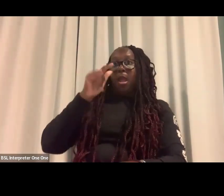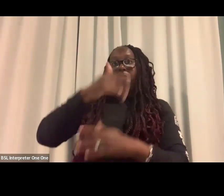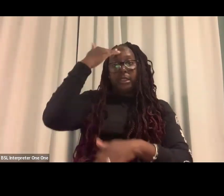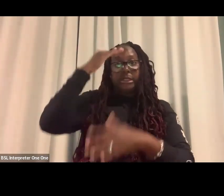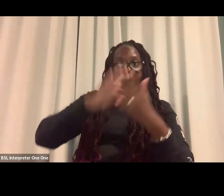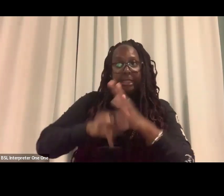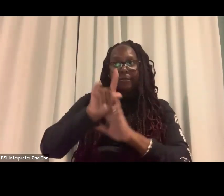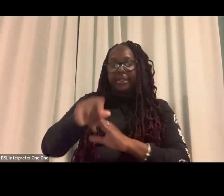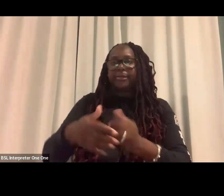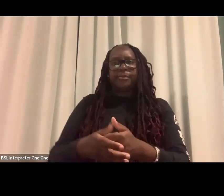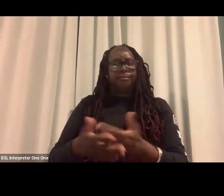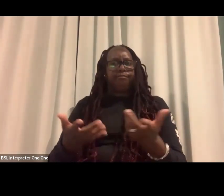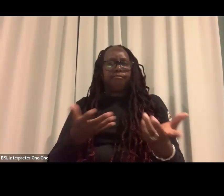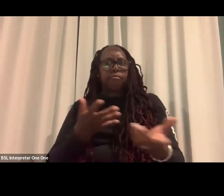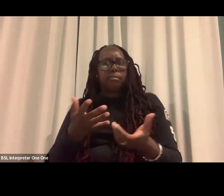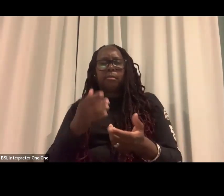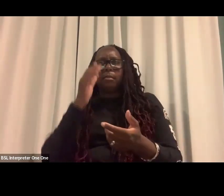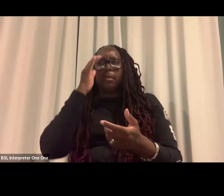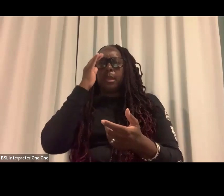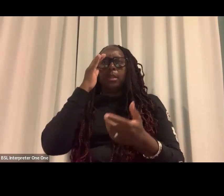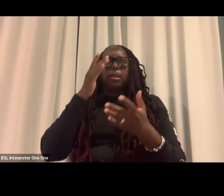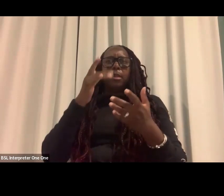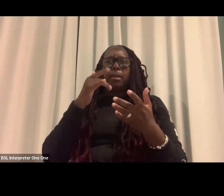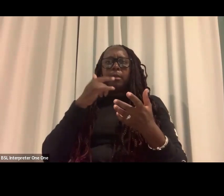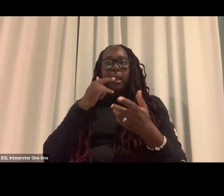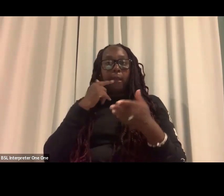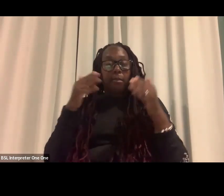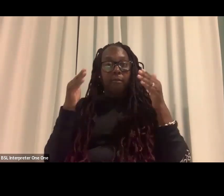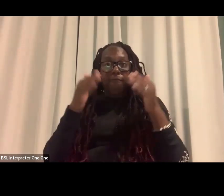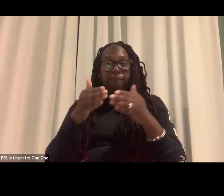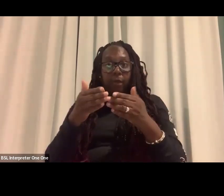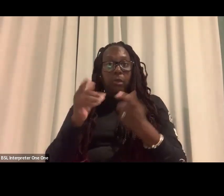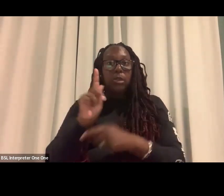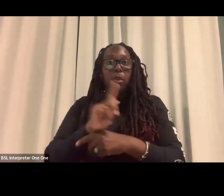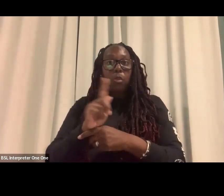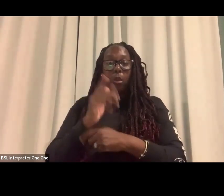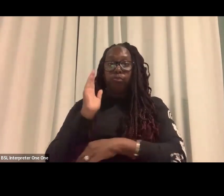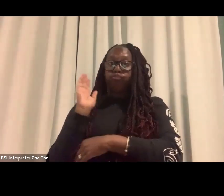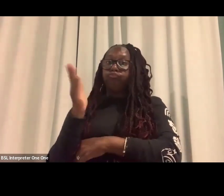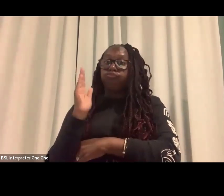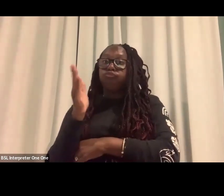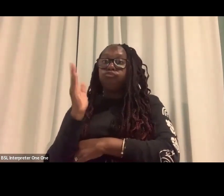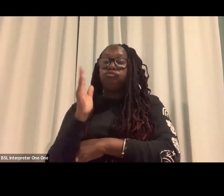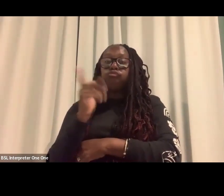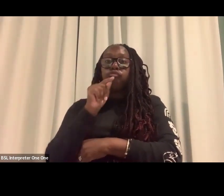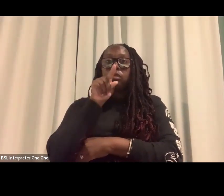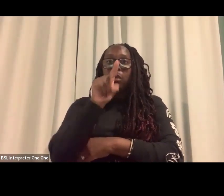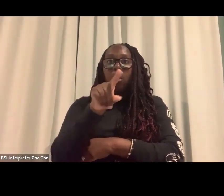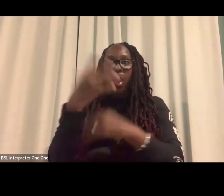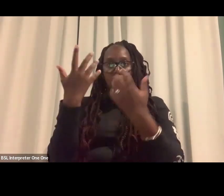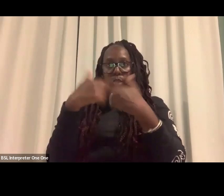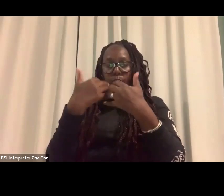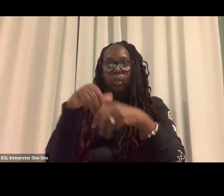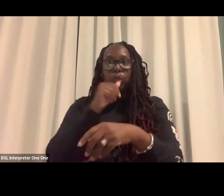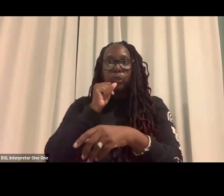experience. However, I will mainly focus today presentation on the tool I was